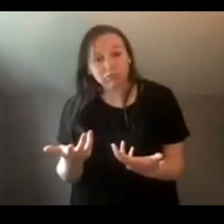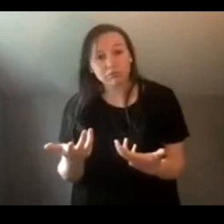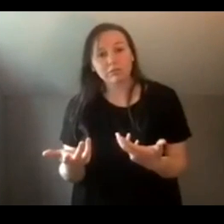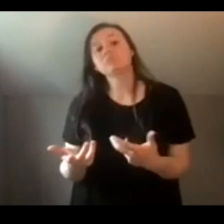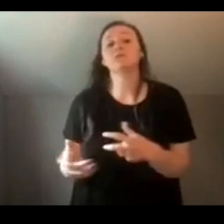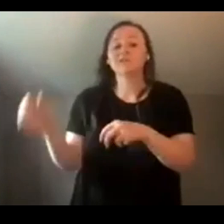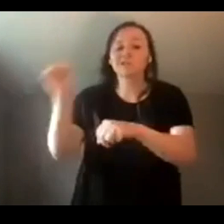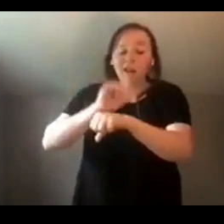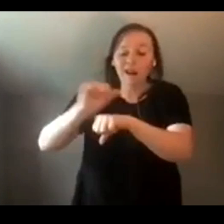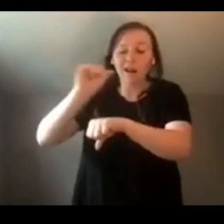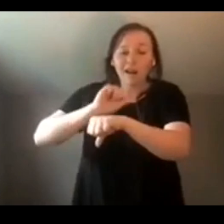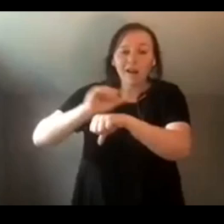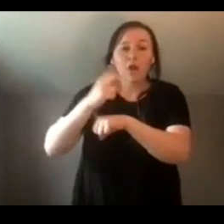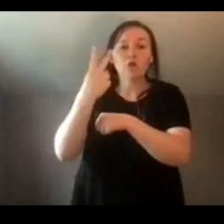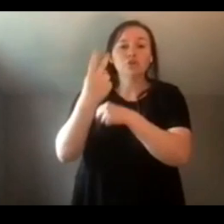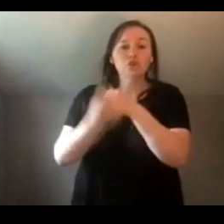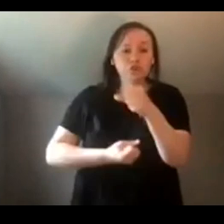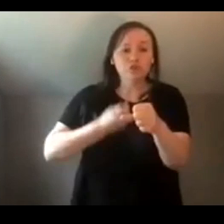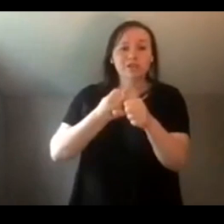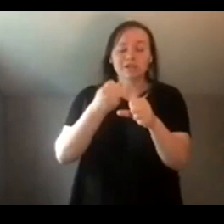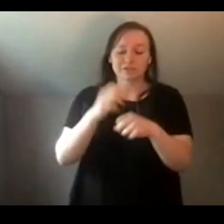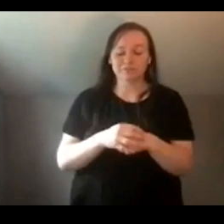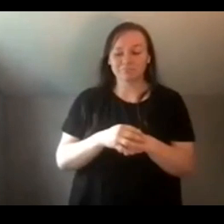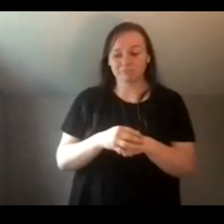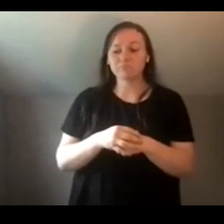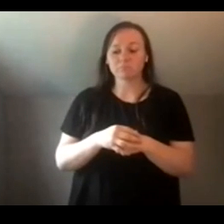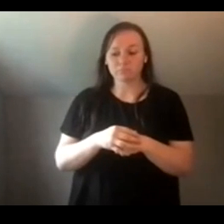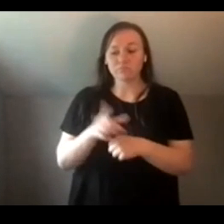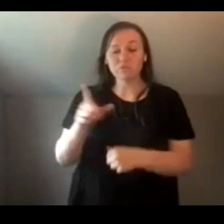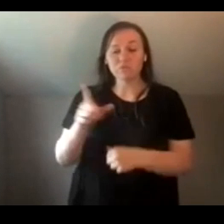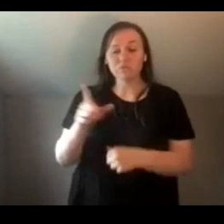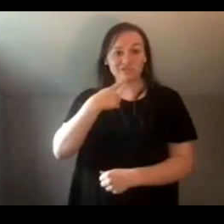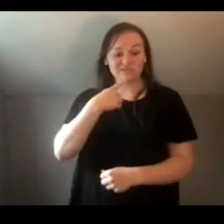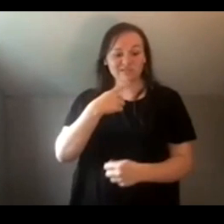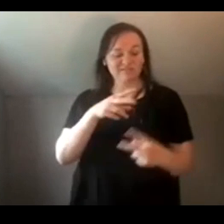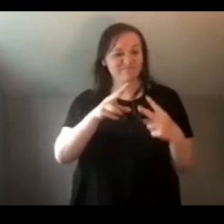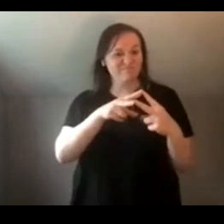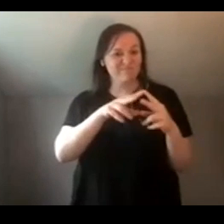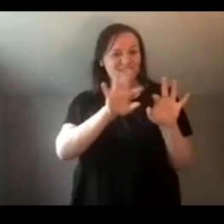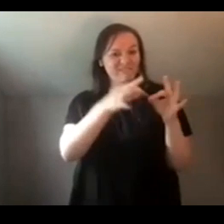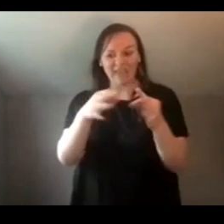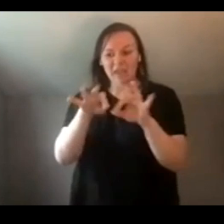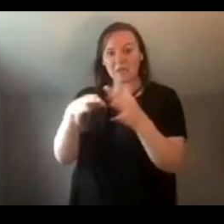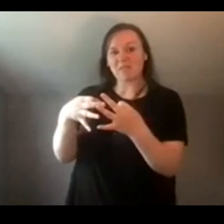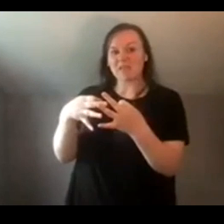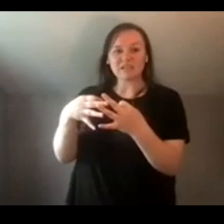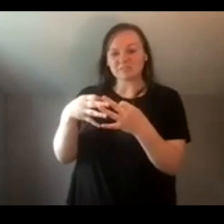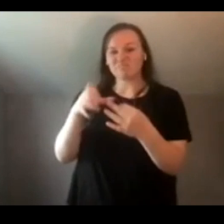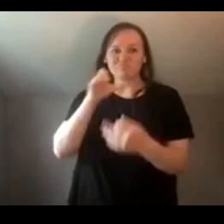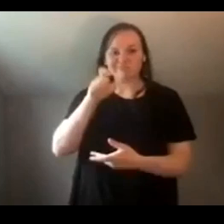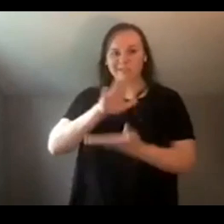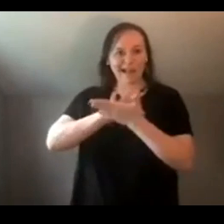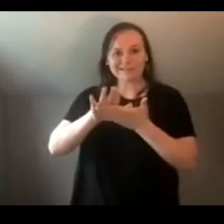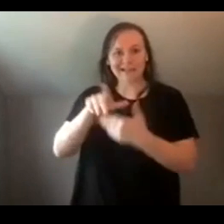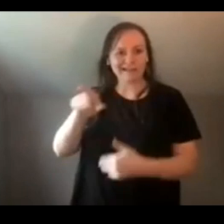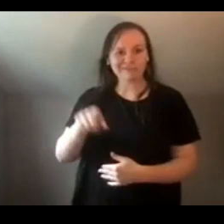for 2 years and stated that neither family treated her very well.